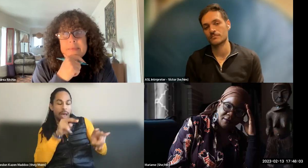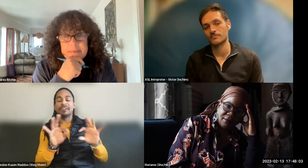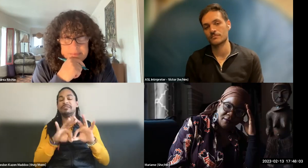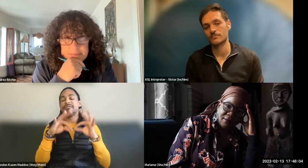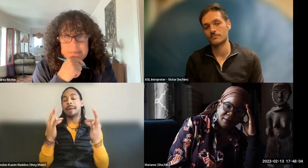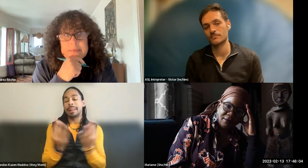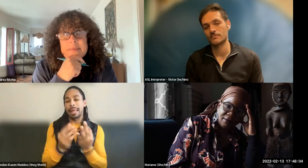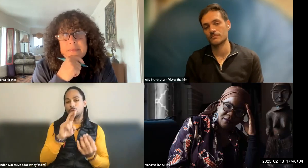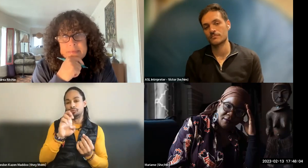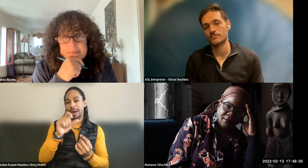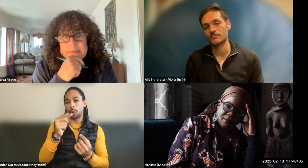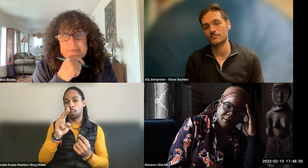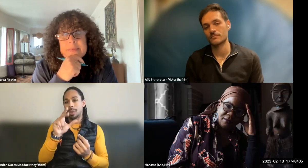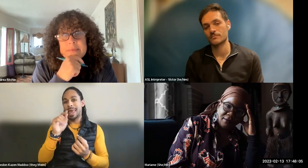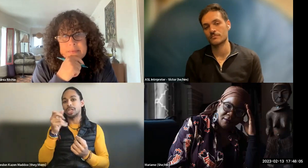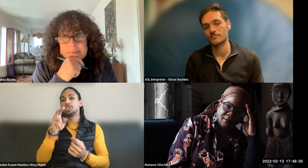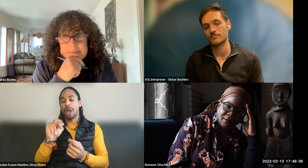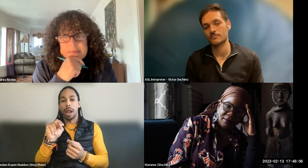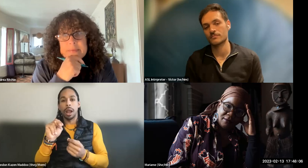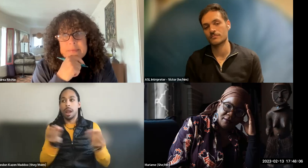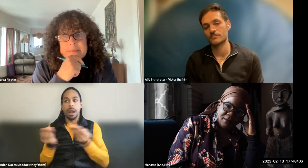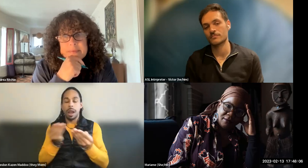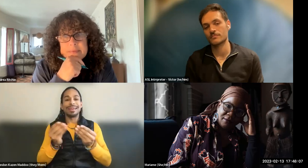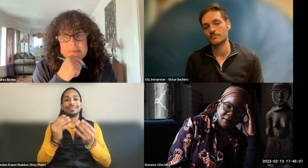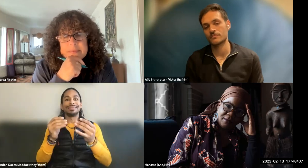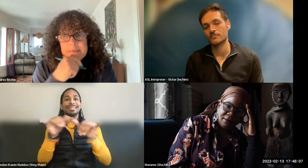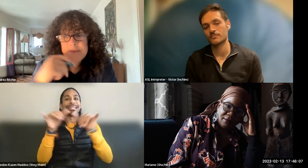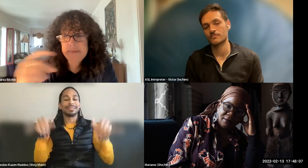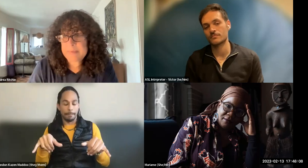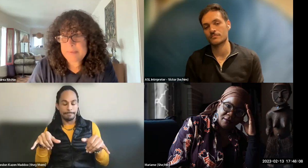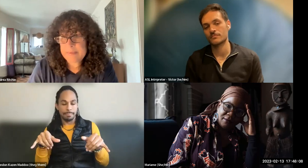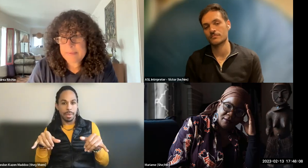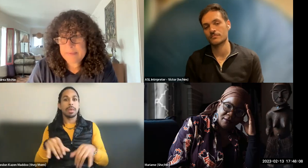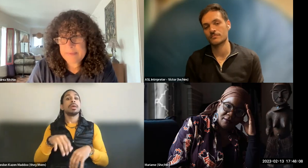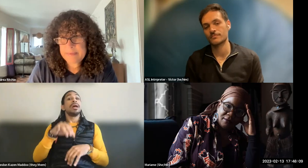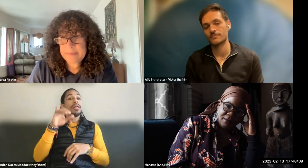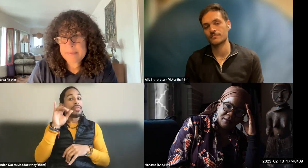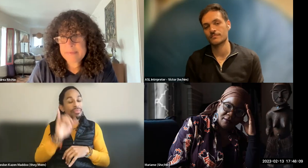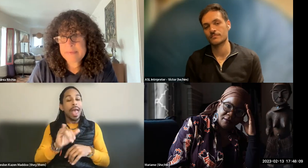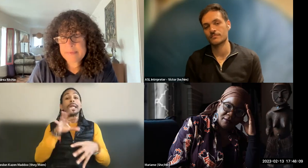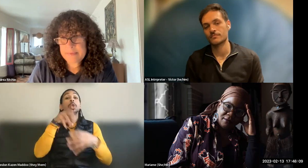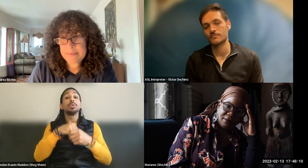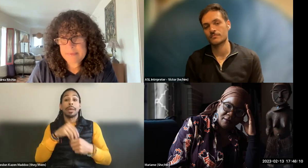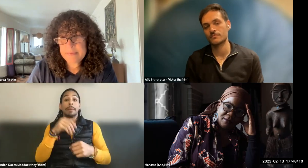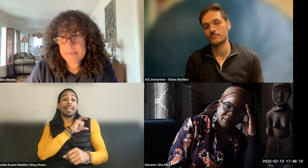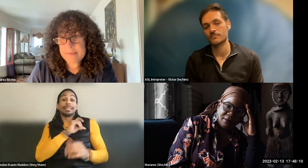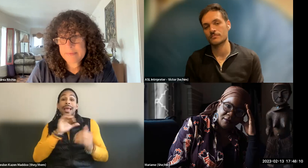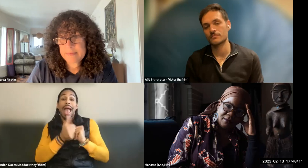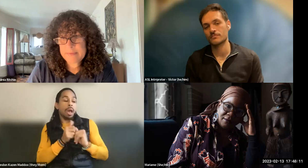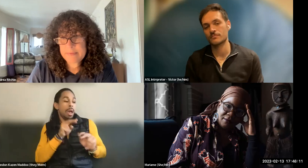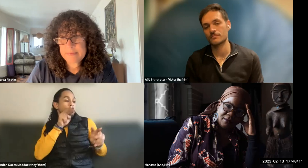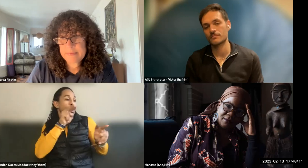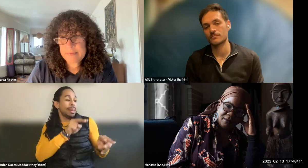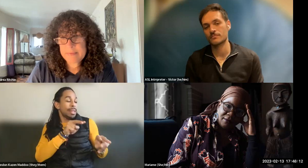Dr. Roberts, who you'll hear from later. It includes policing through probation, parole, policing